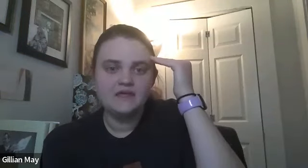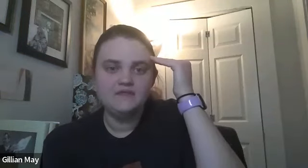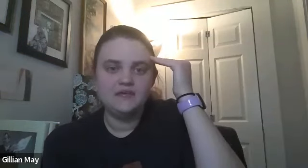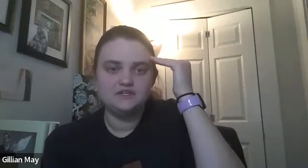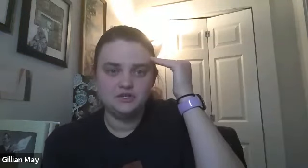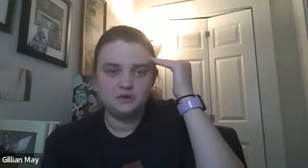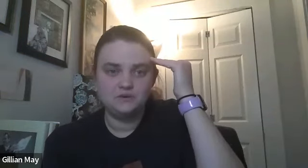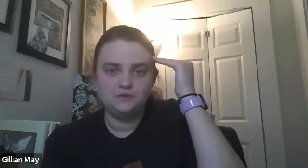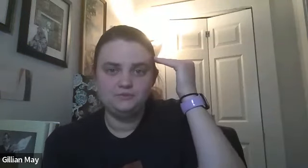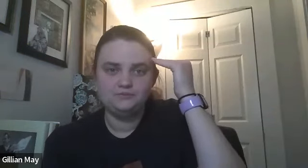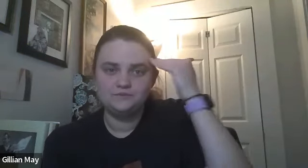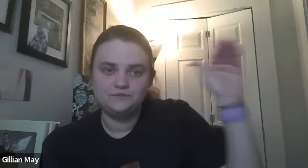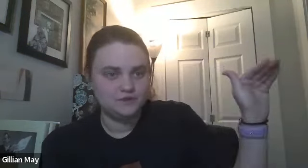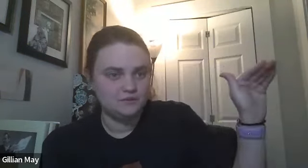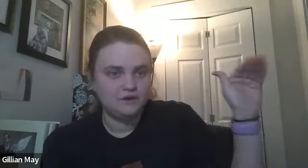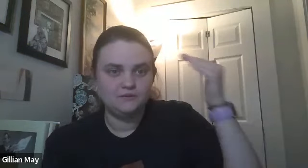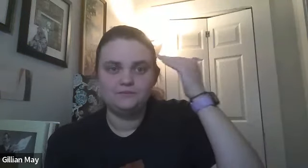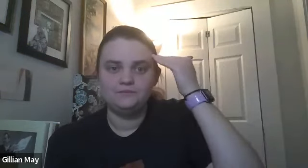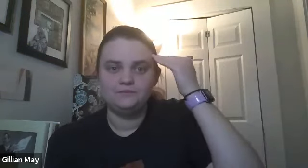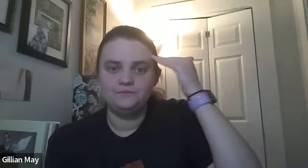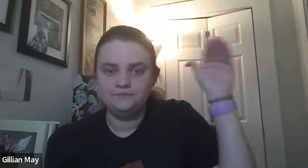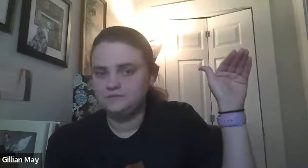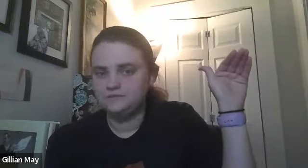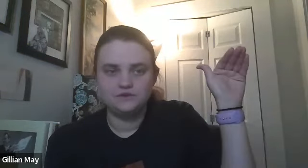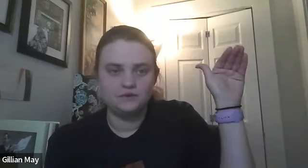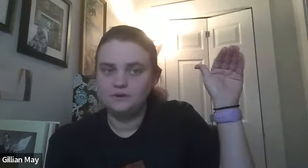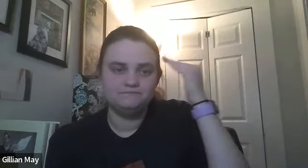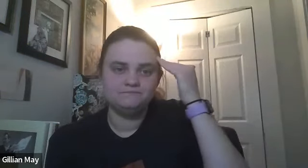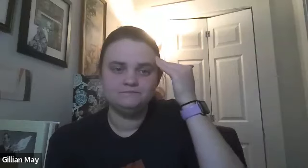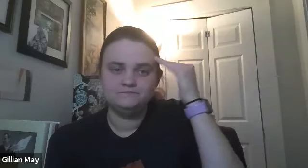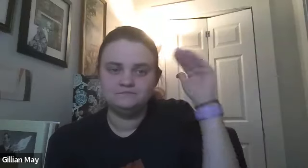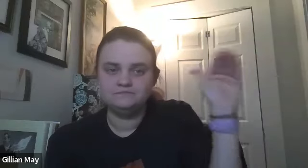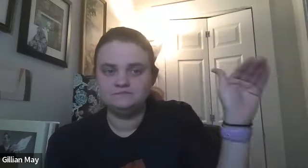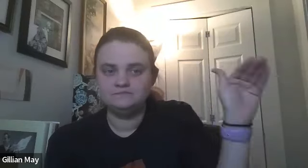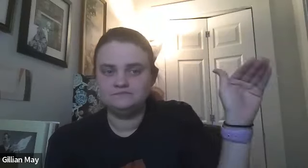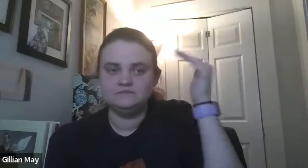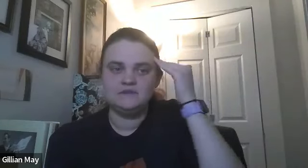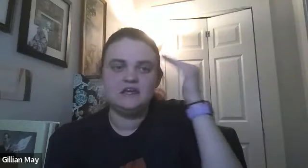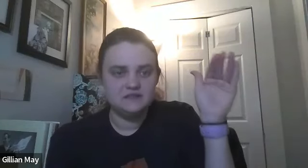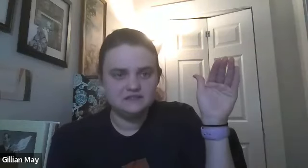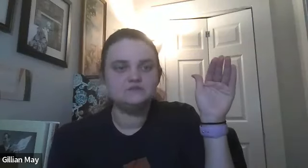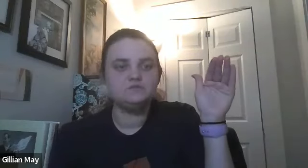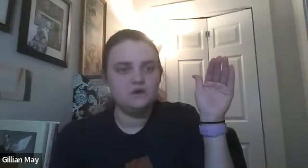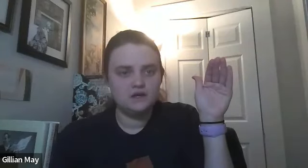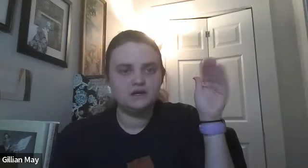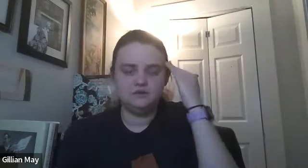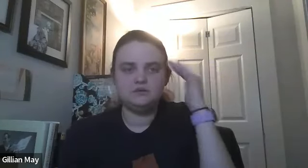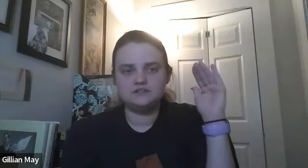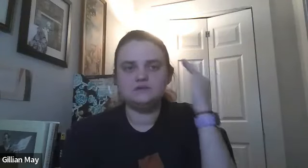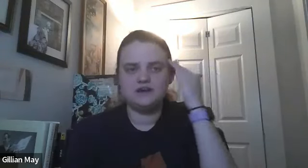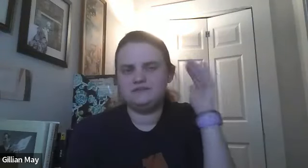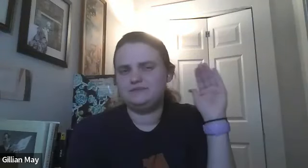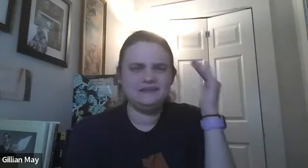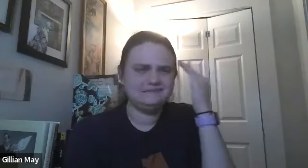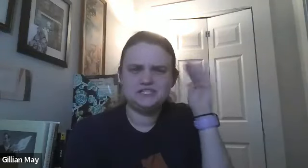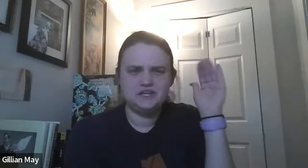And then don't know. Don't know. Don't know. And this is one you would also kind of like shake